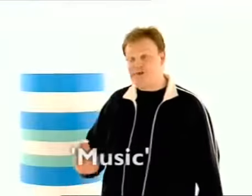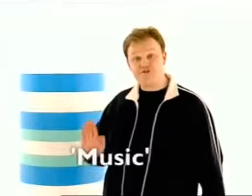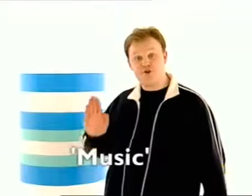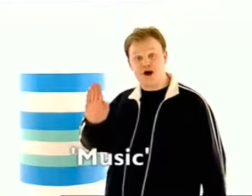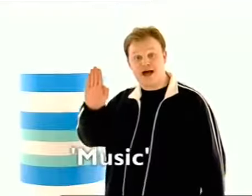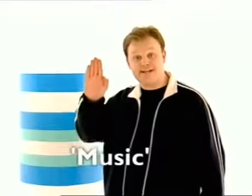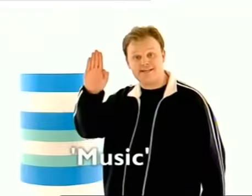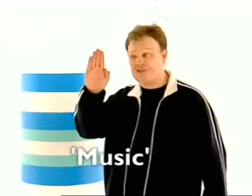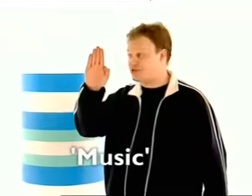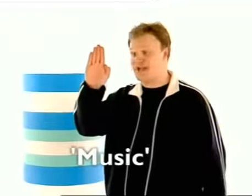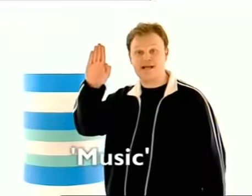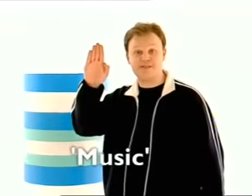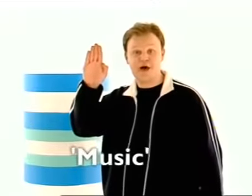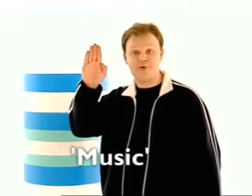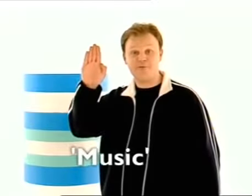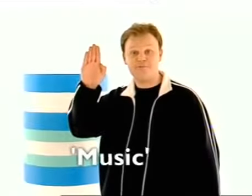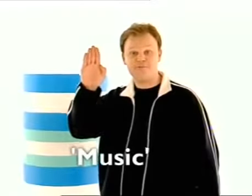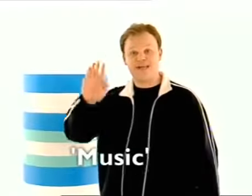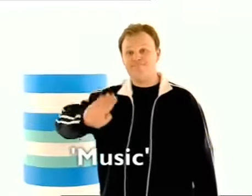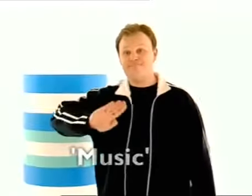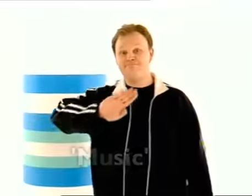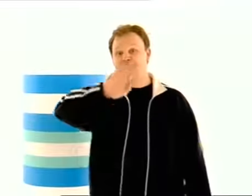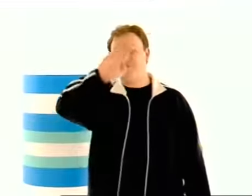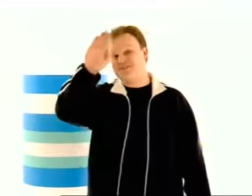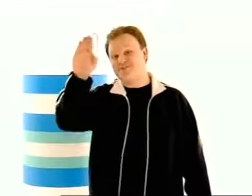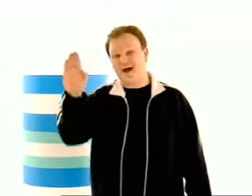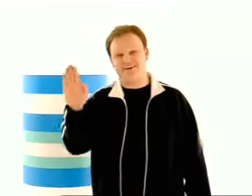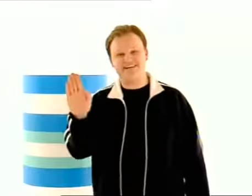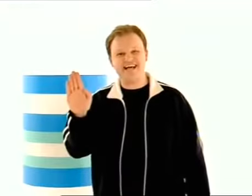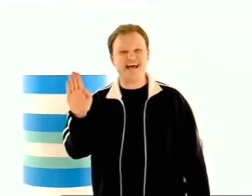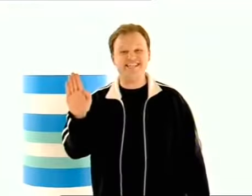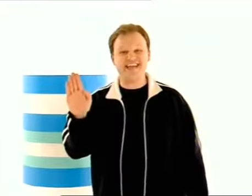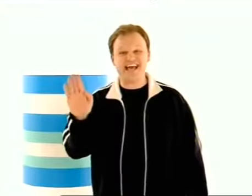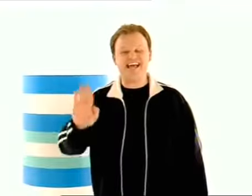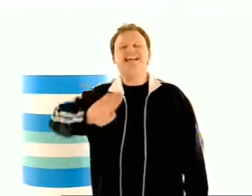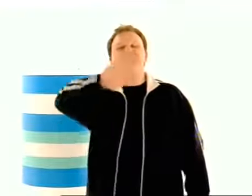Lift your hand just like so. Move it around and say, hello!